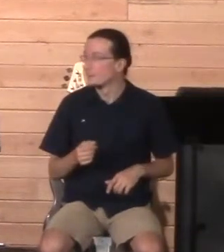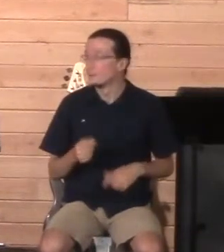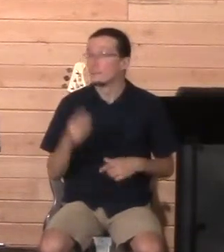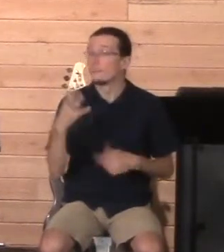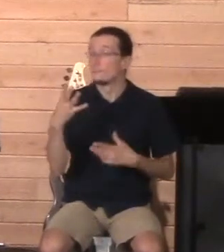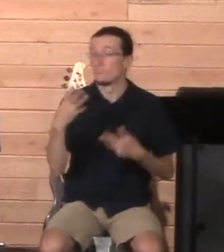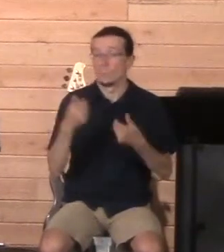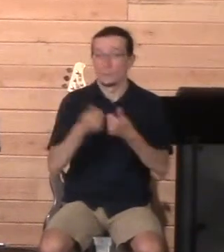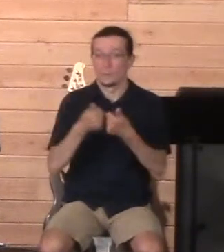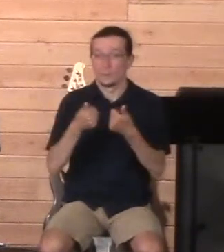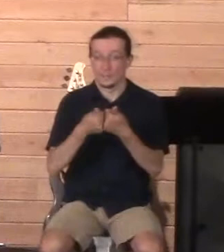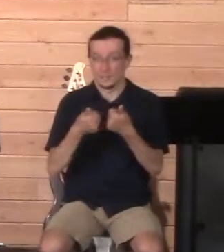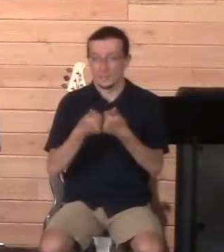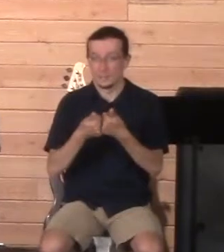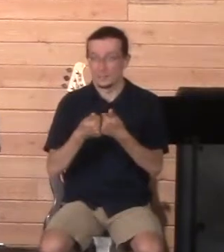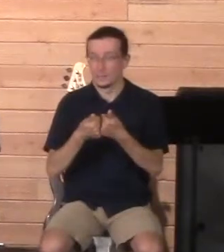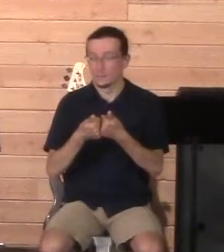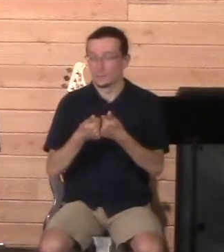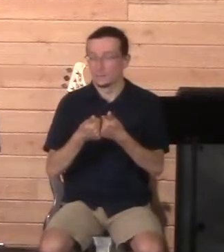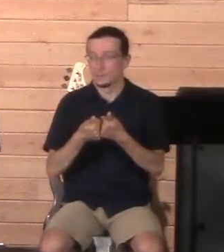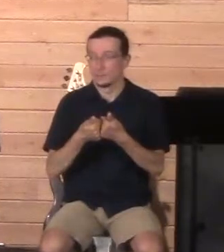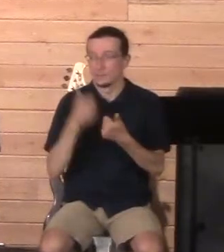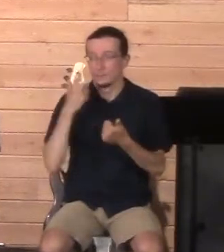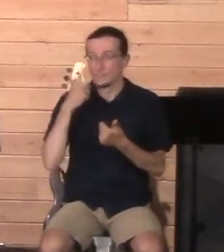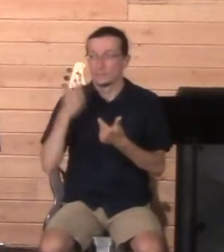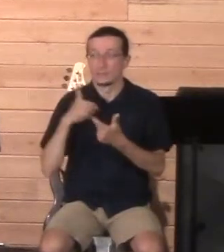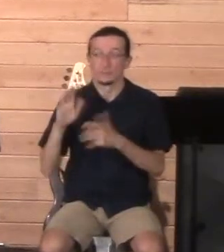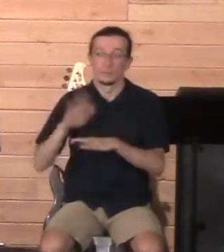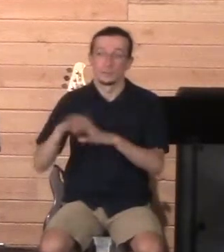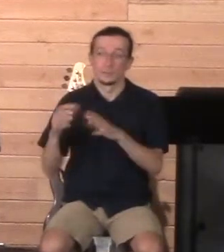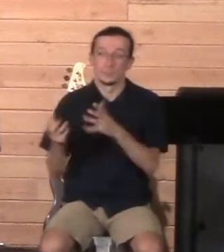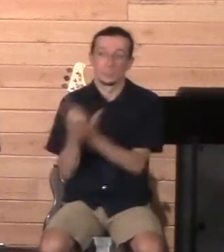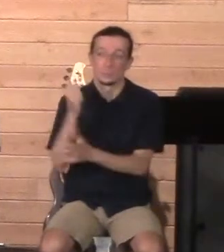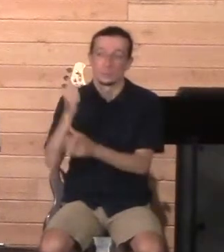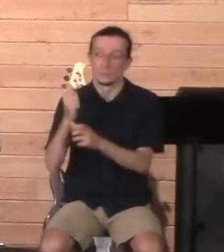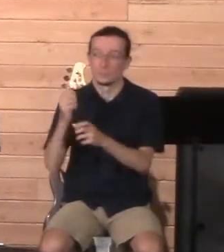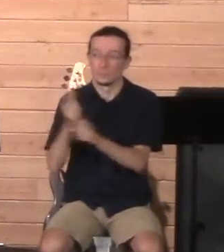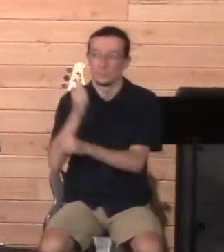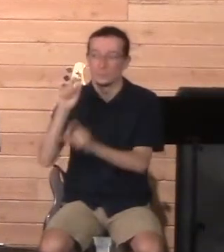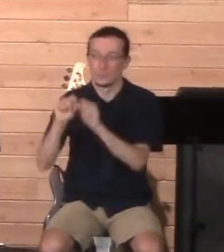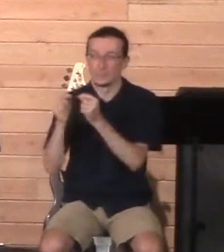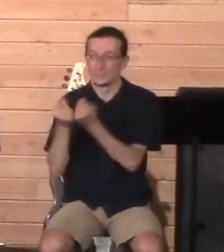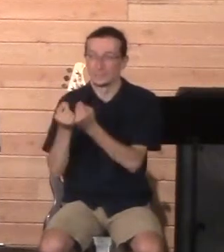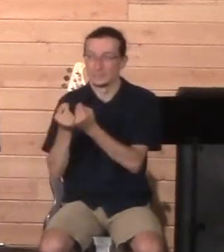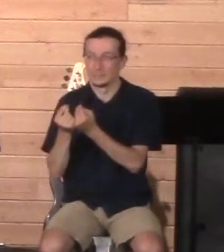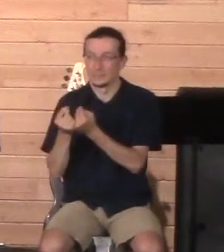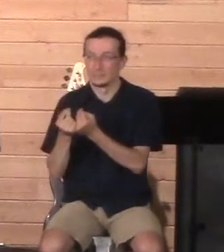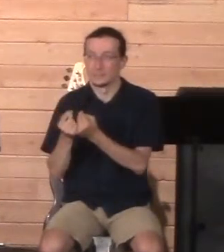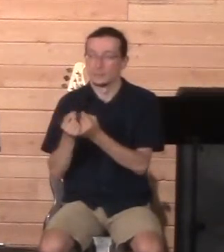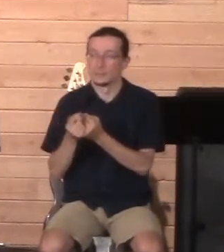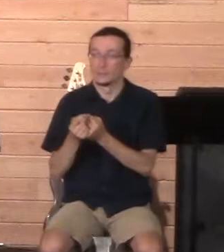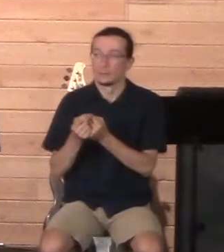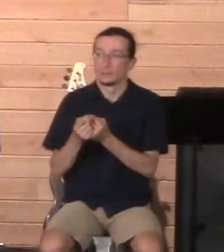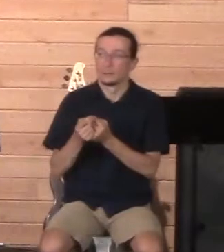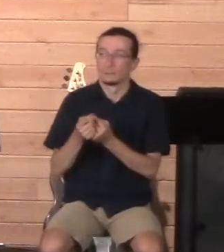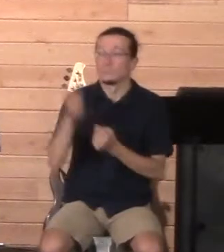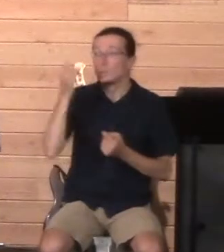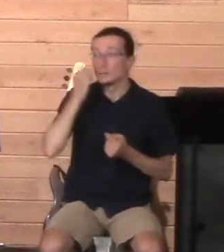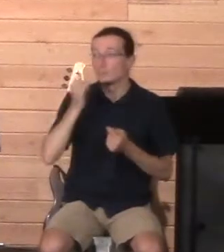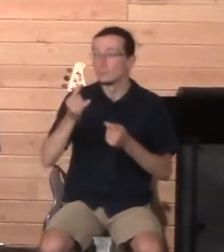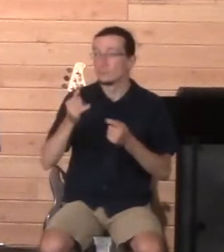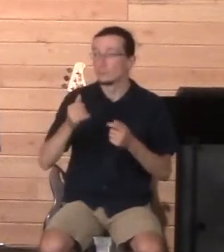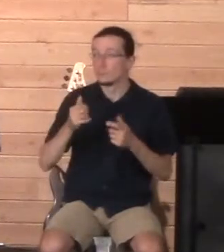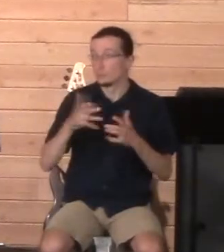4 games. Because I got on a winning team, which is, you lose the court if you lose, but you keep the court if you